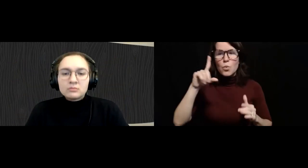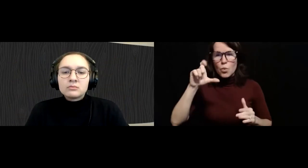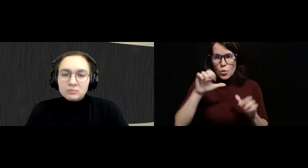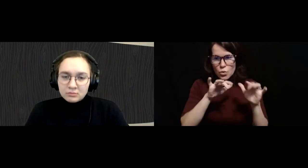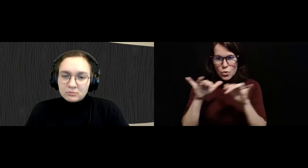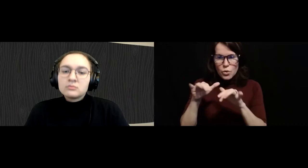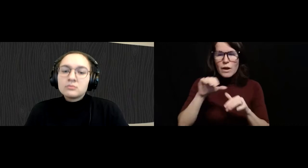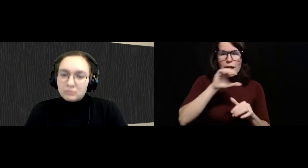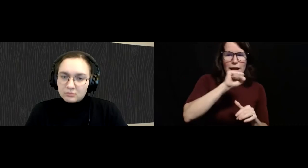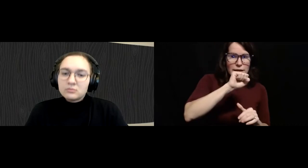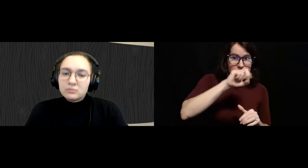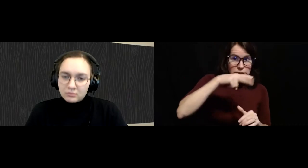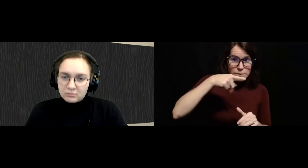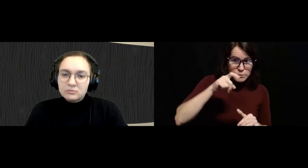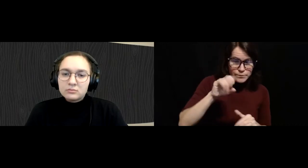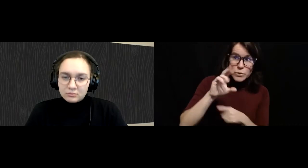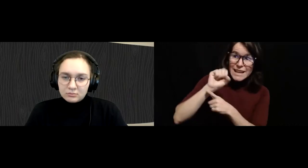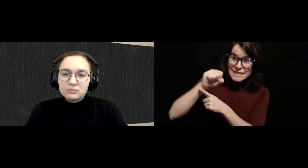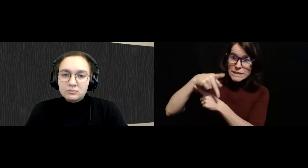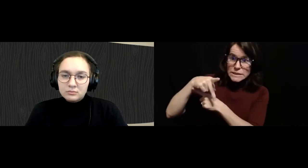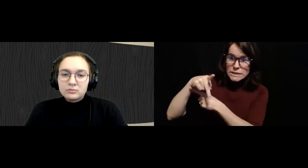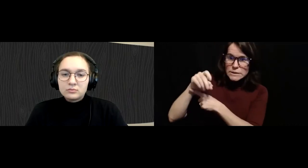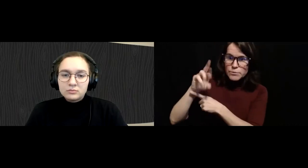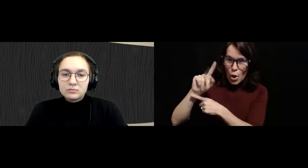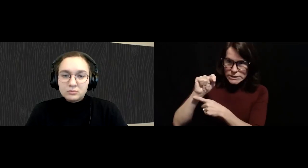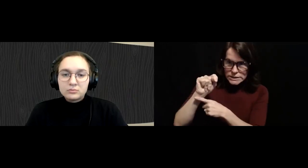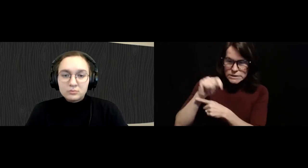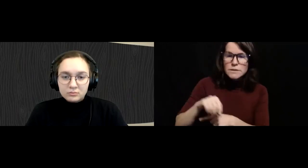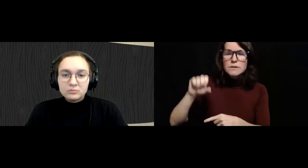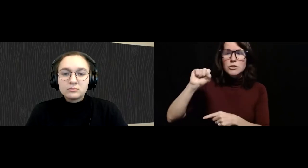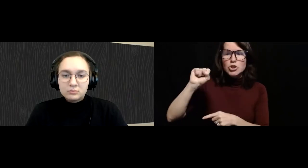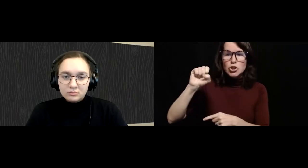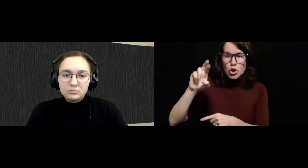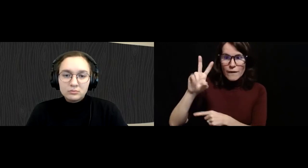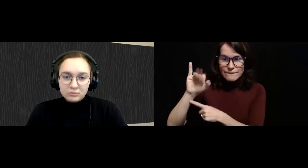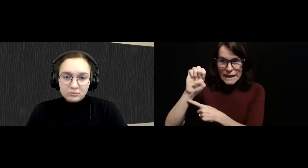Each state or in the local area might have an SSP